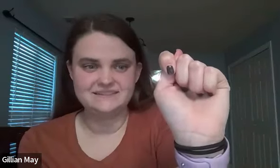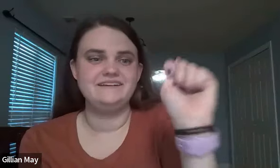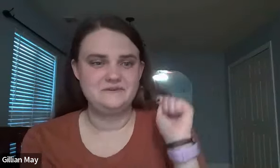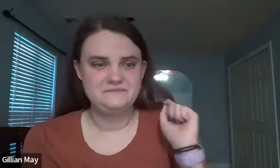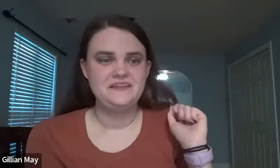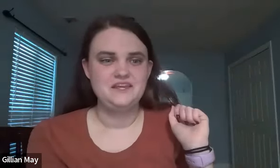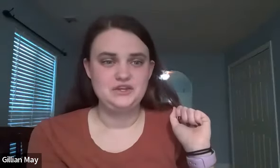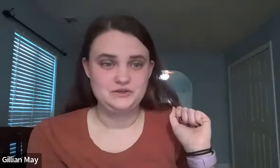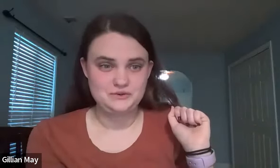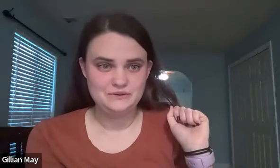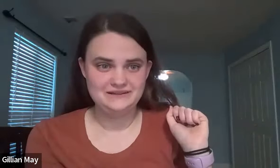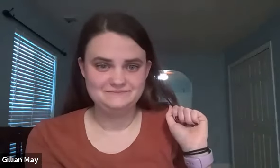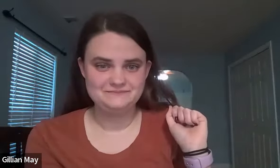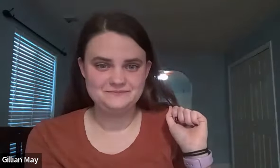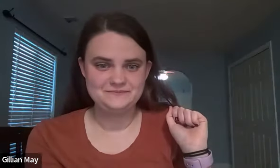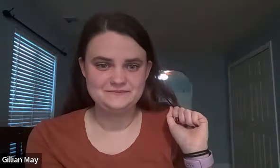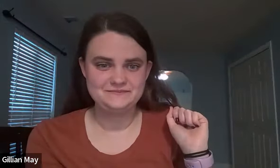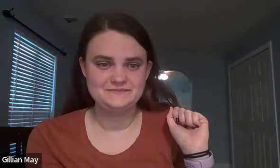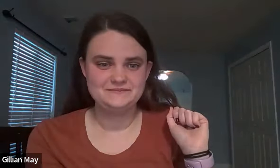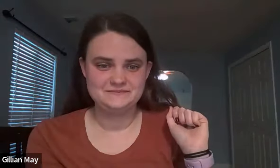There we go. U.